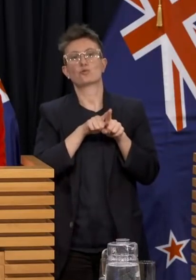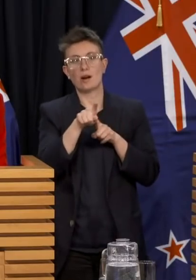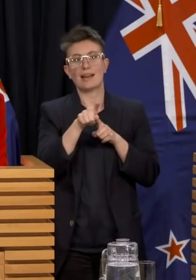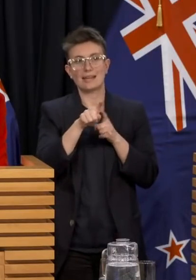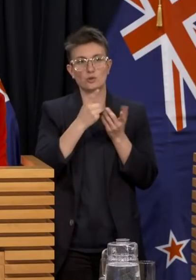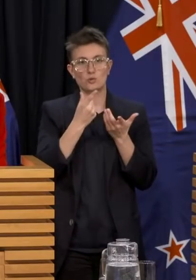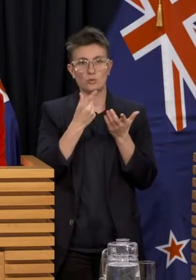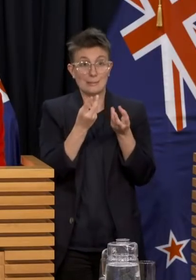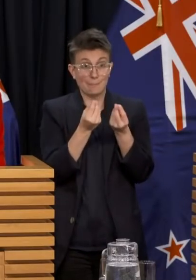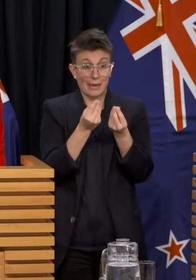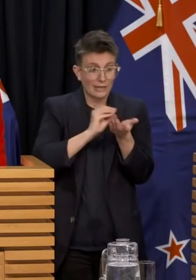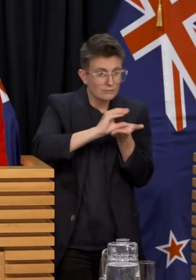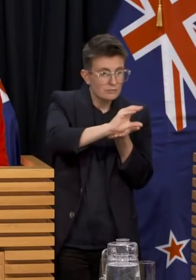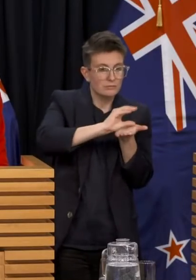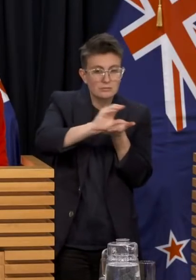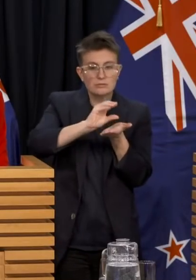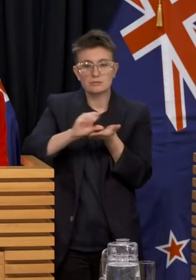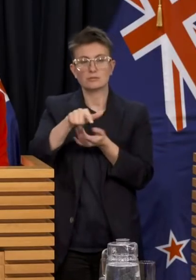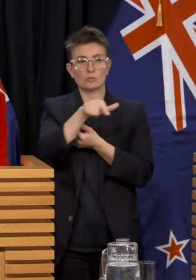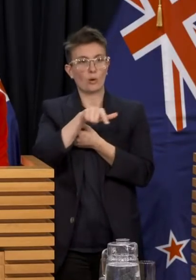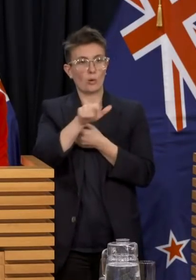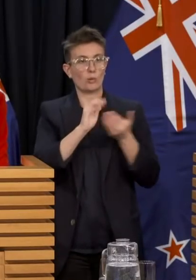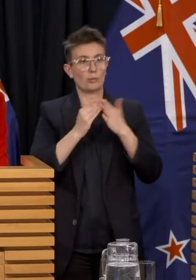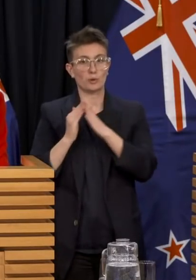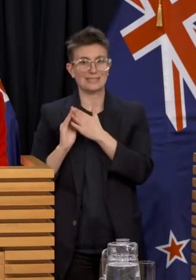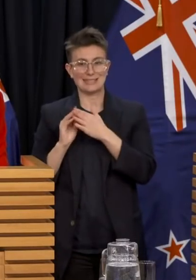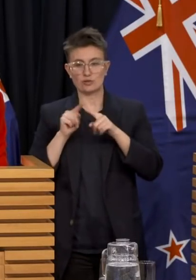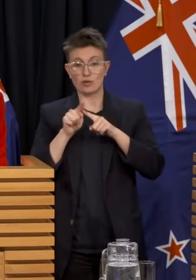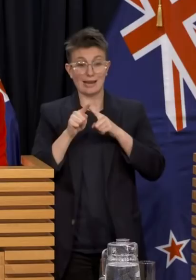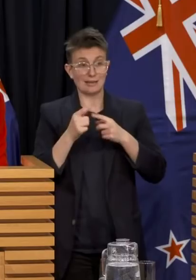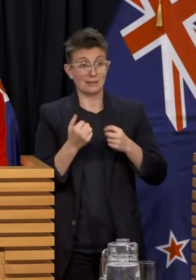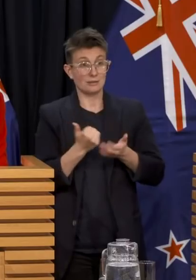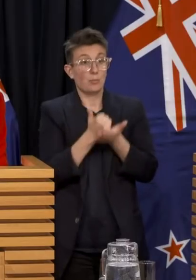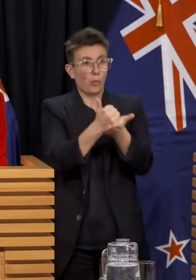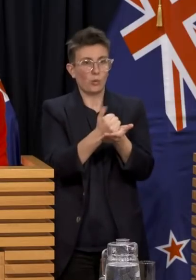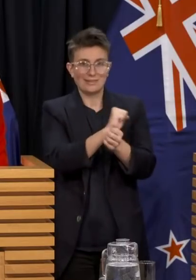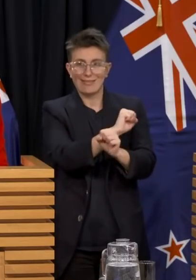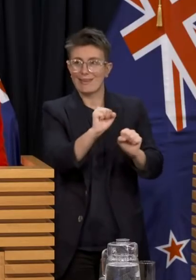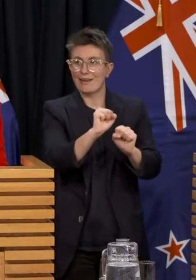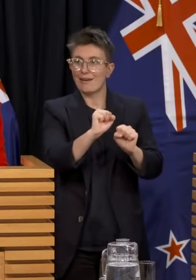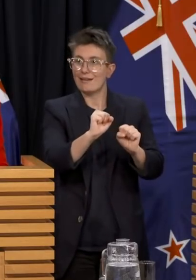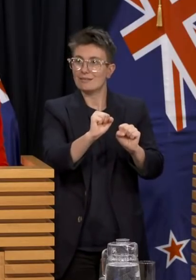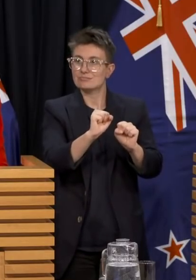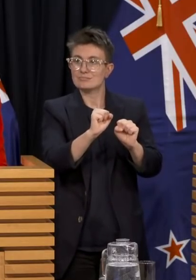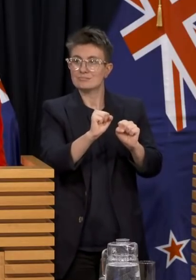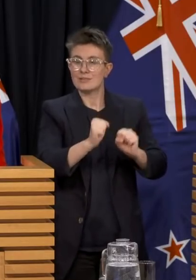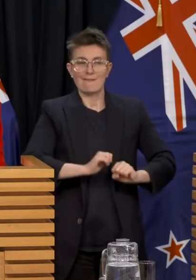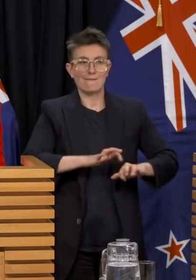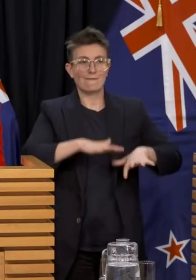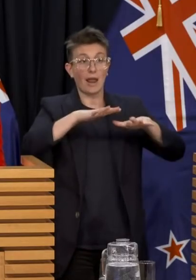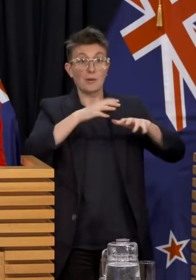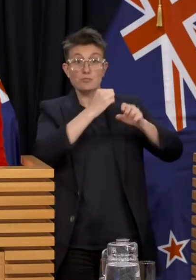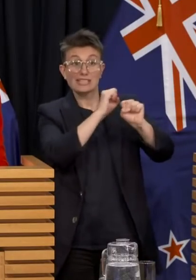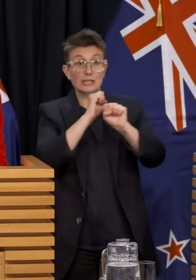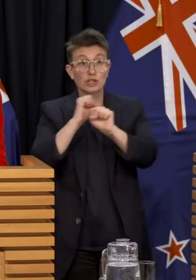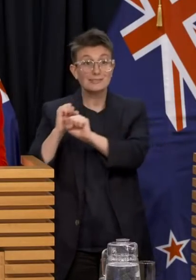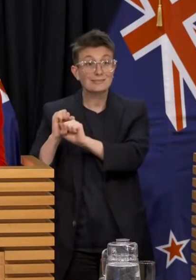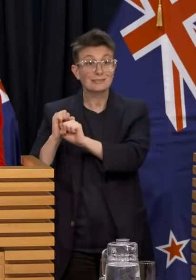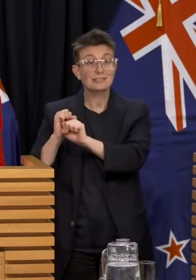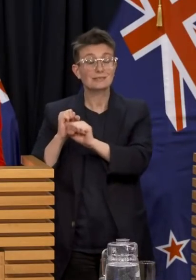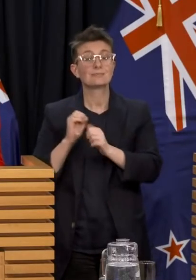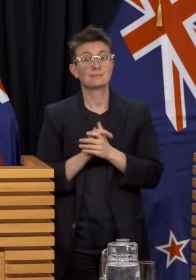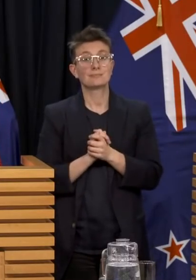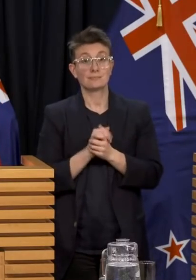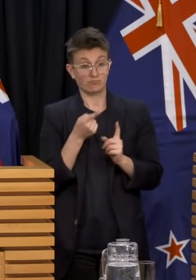local communities to support flood protections is a very good example. But there is an ongoing issue